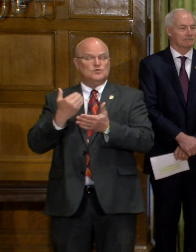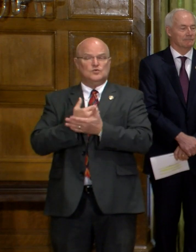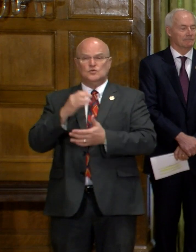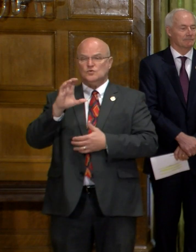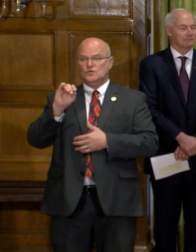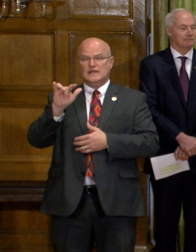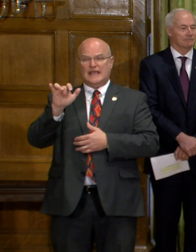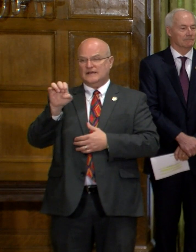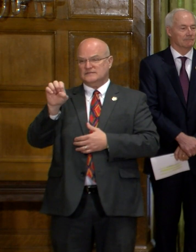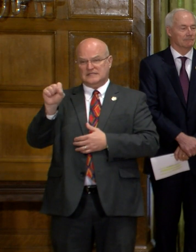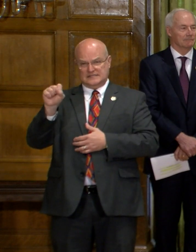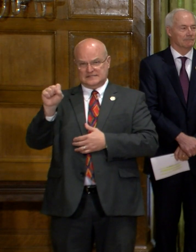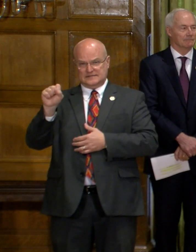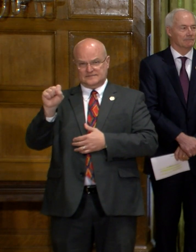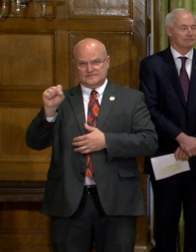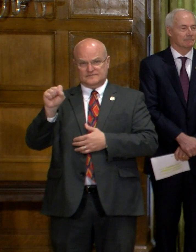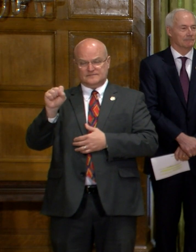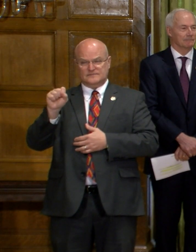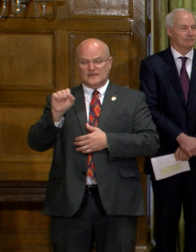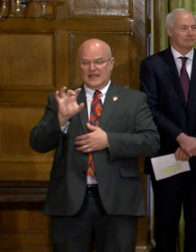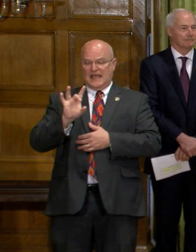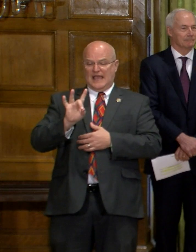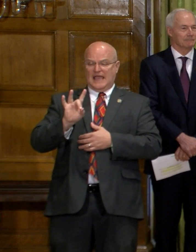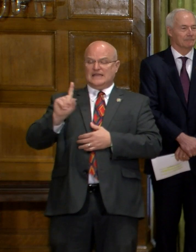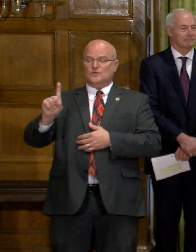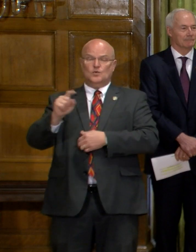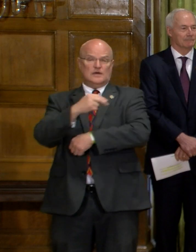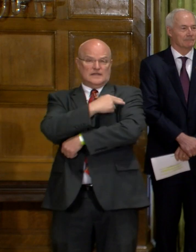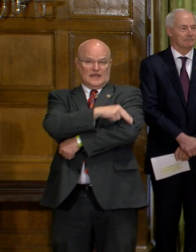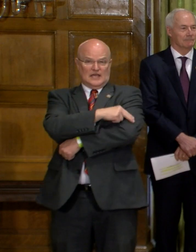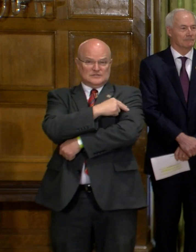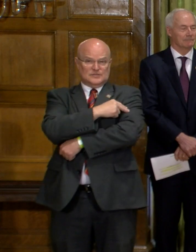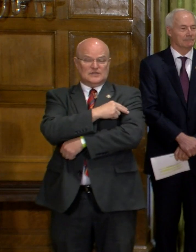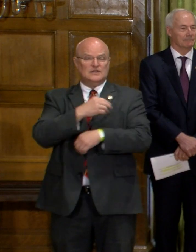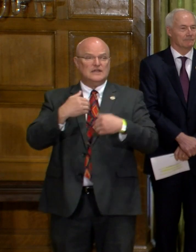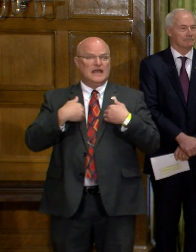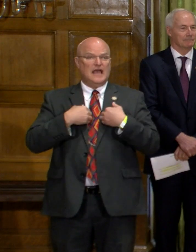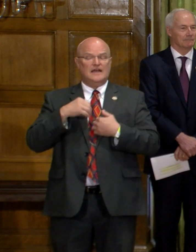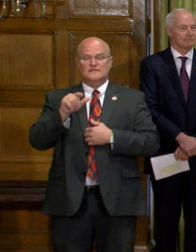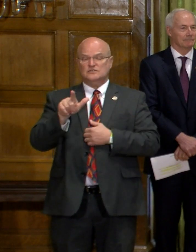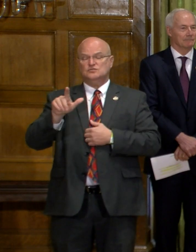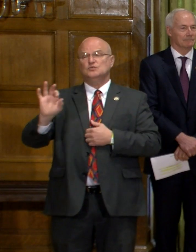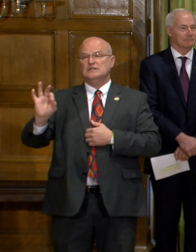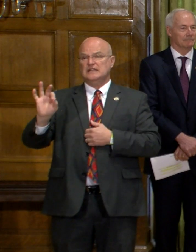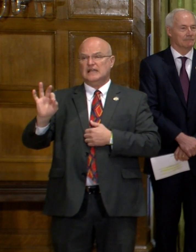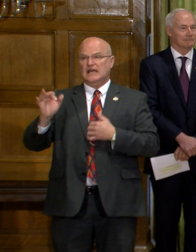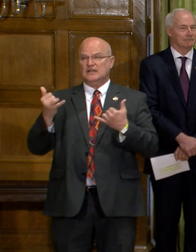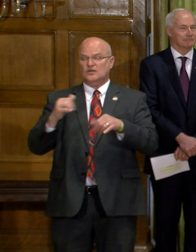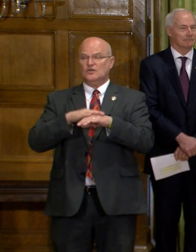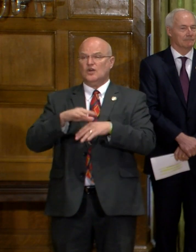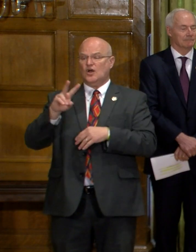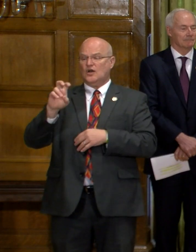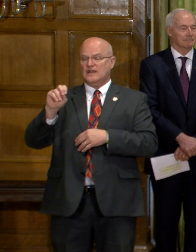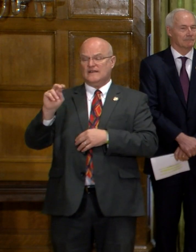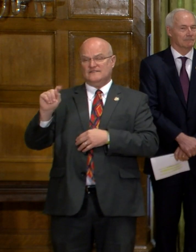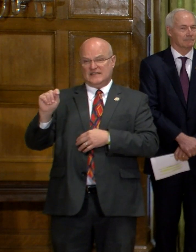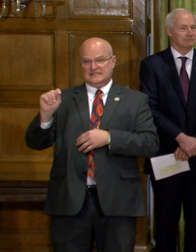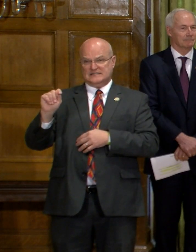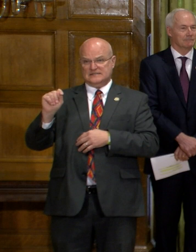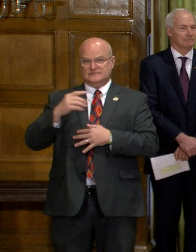counties. We have 81 currently hospitalized, and we have 29 currently on a vent.